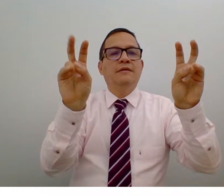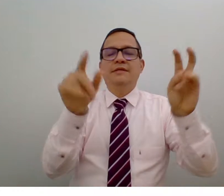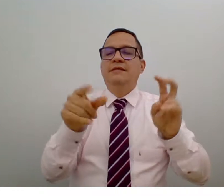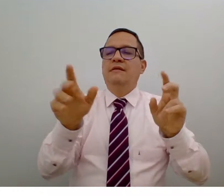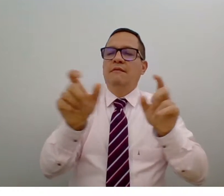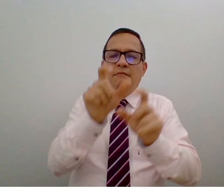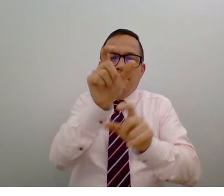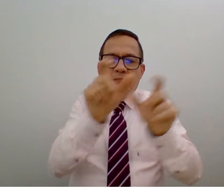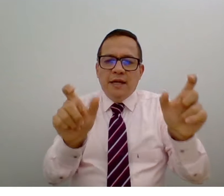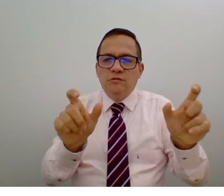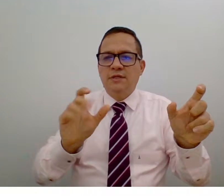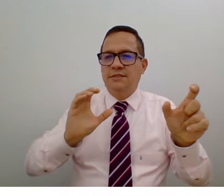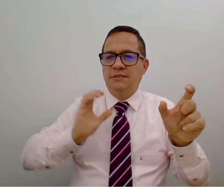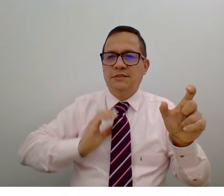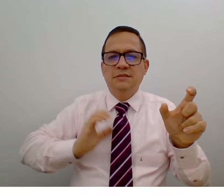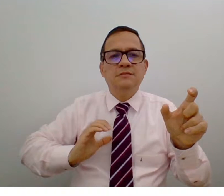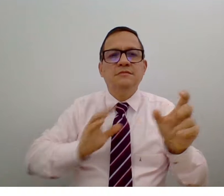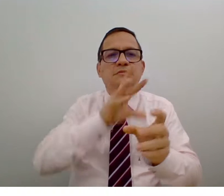Characters.